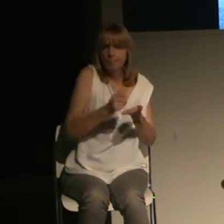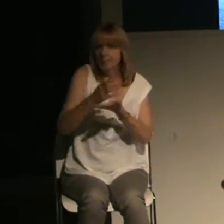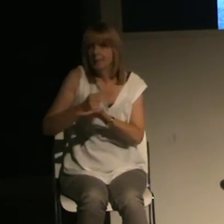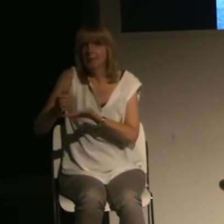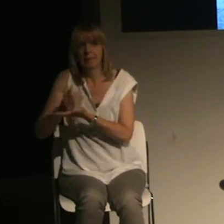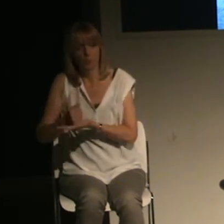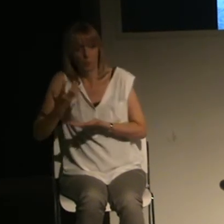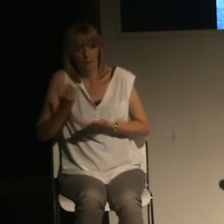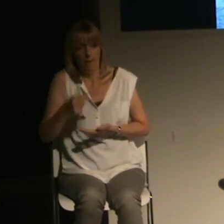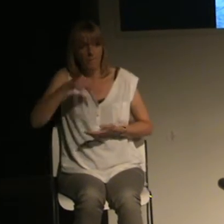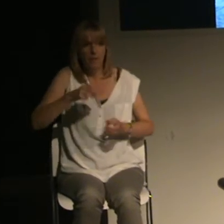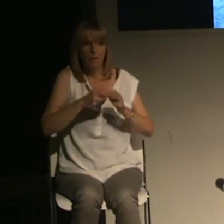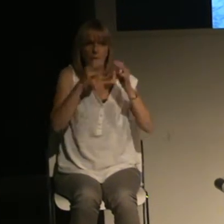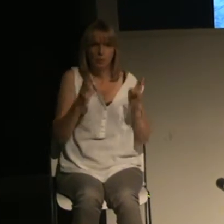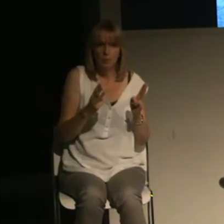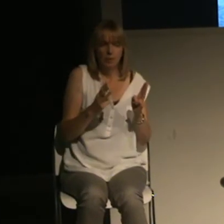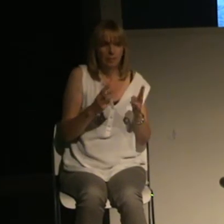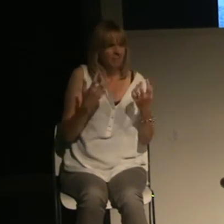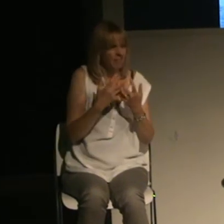crocodiles? Well, we're always